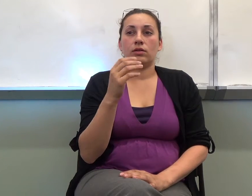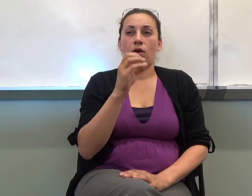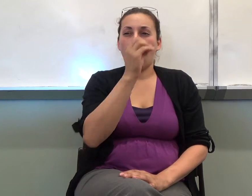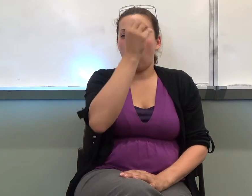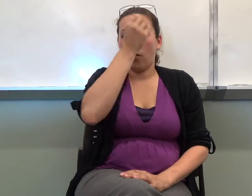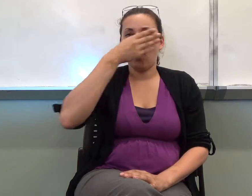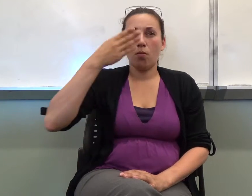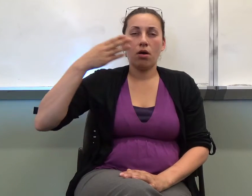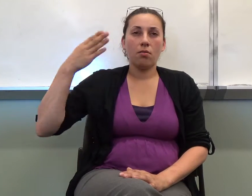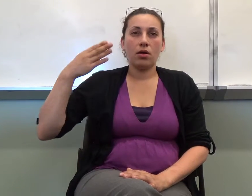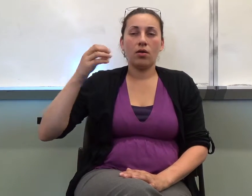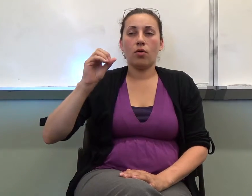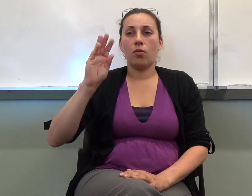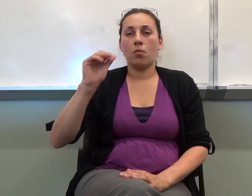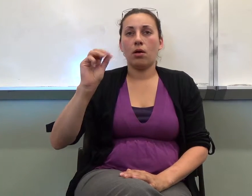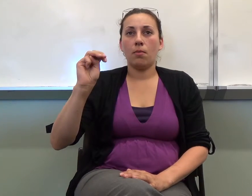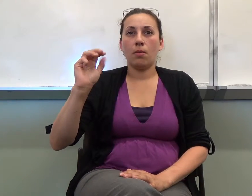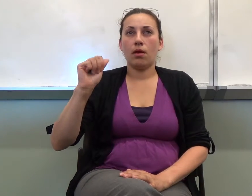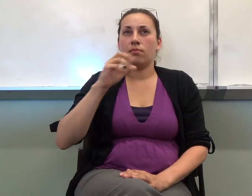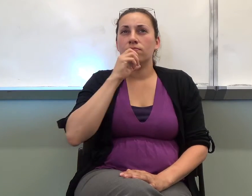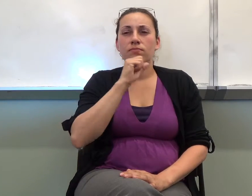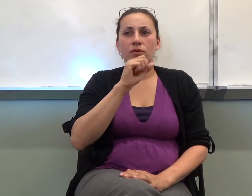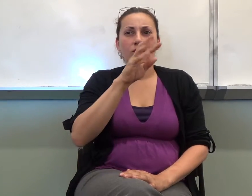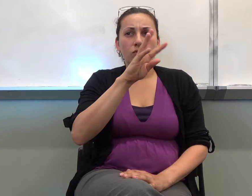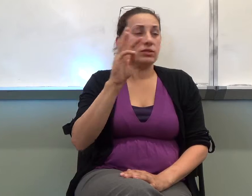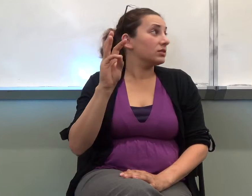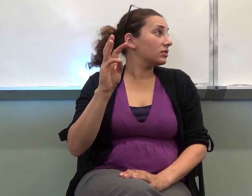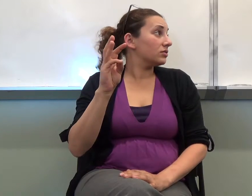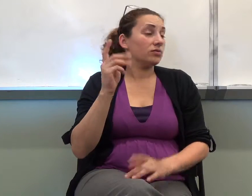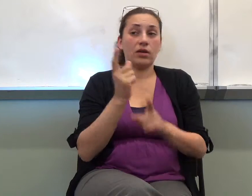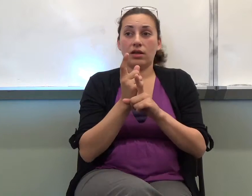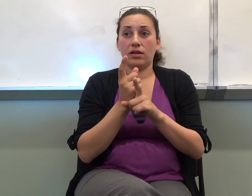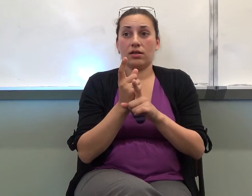in his 46, was he, when he started? So now we're almost